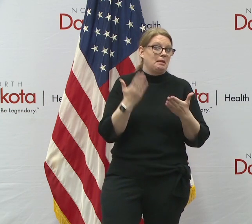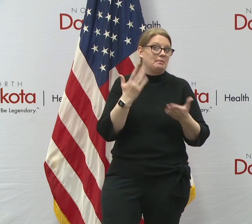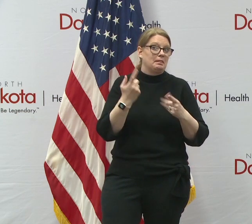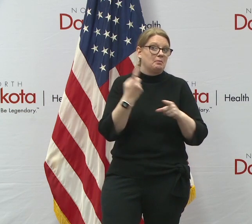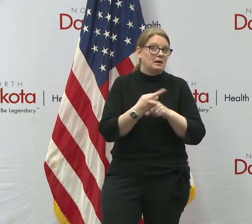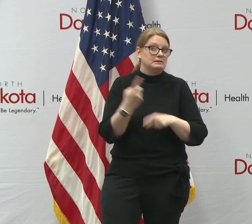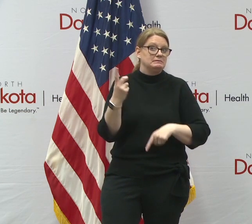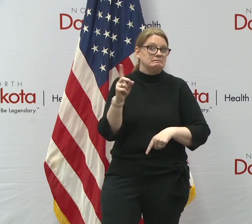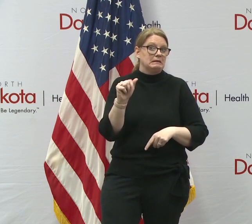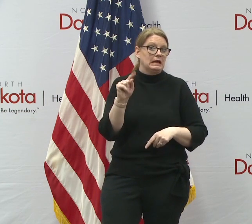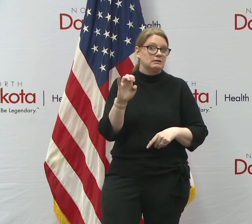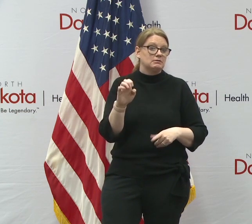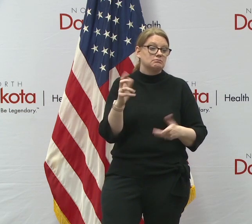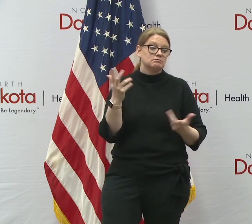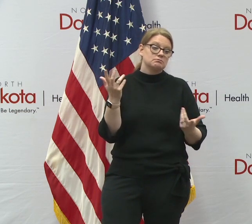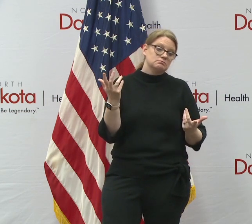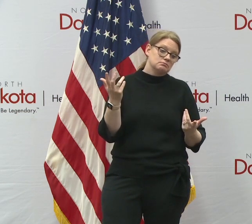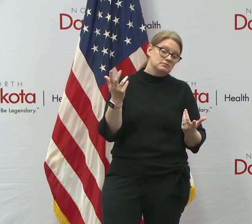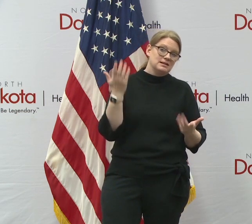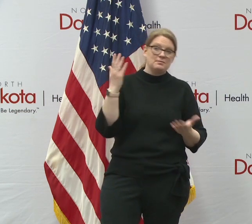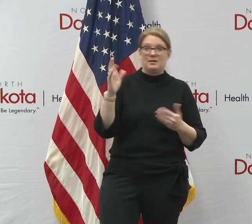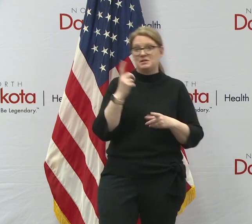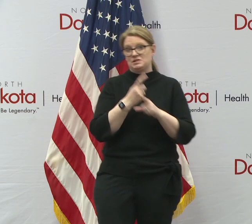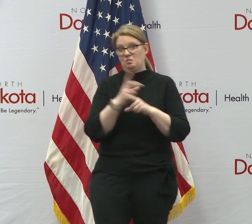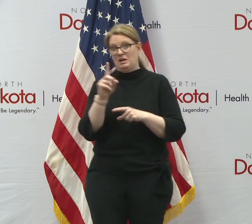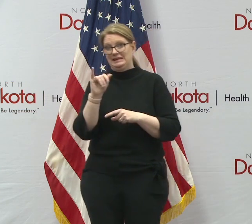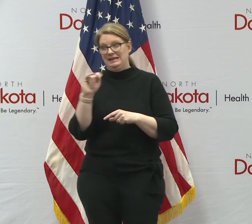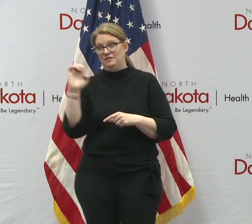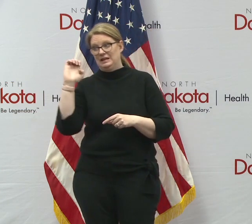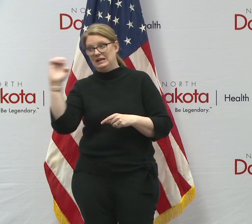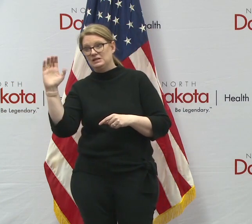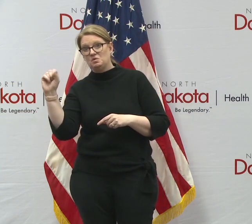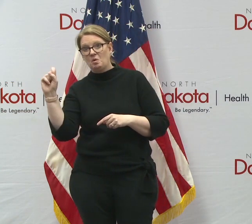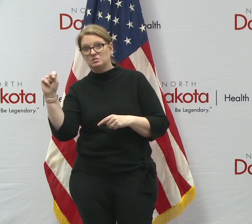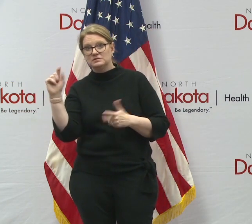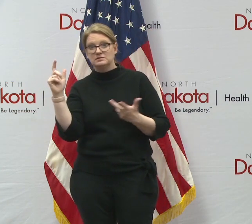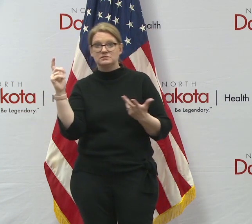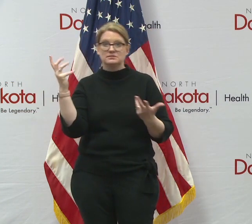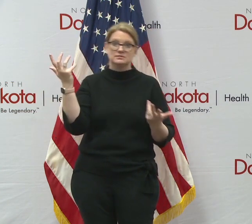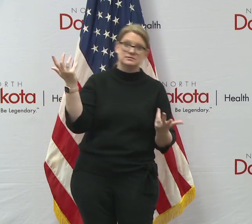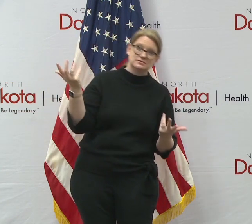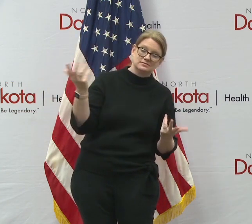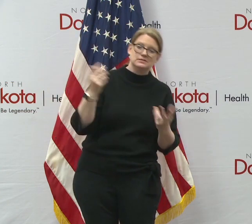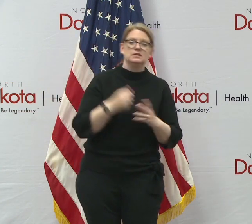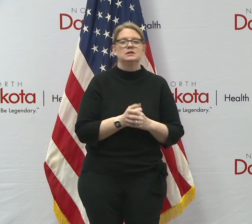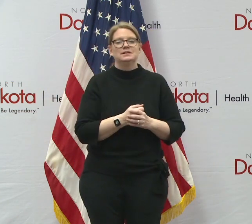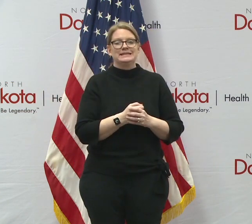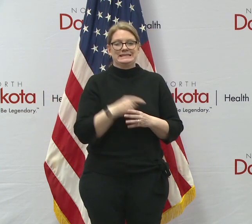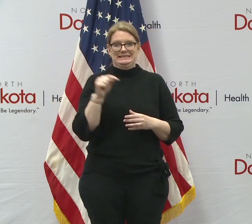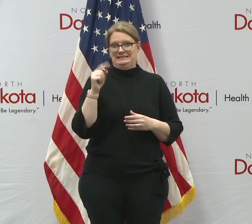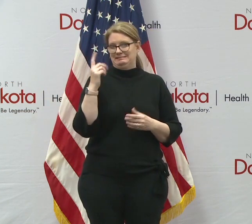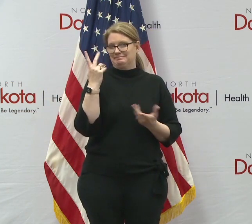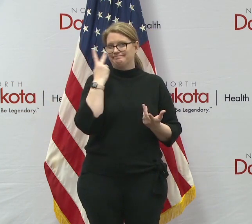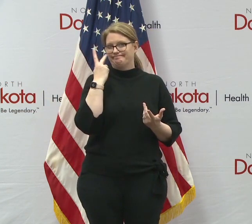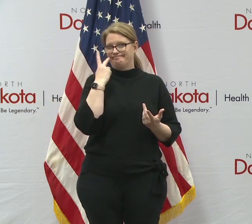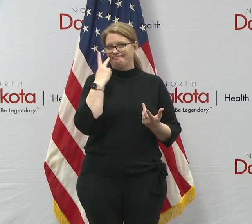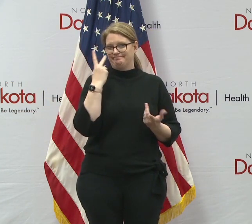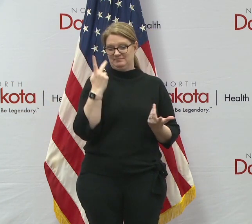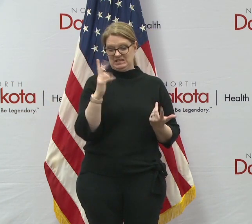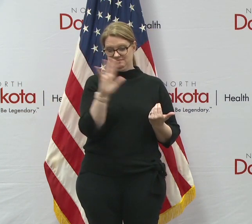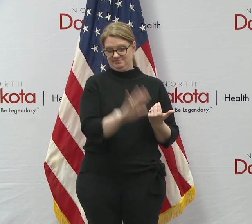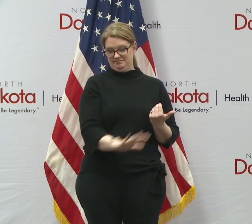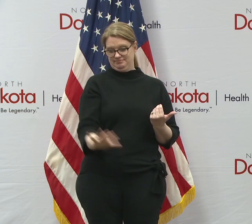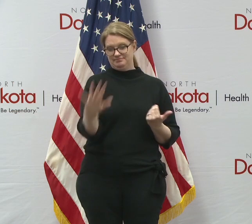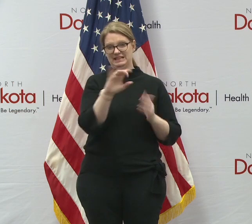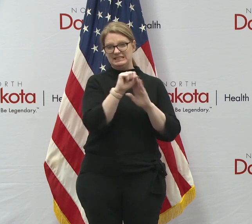on average. Maybe it's the right date for the East Coast. We'll have to see where the Great Plains states that are